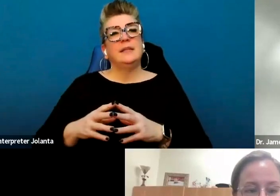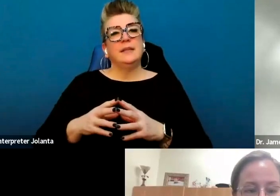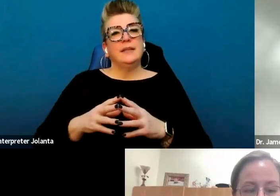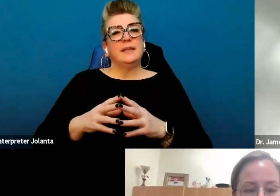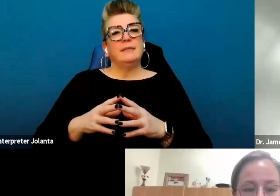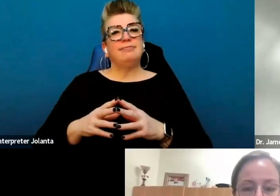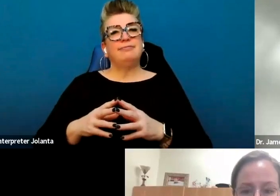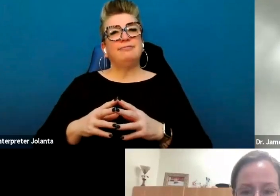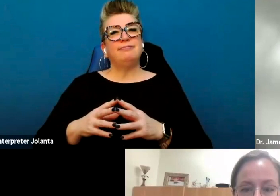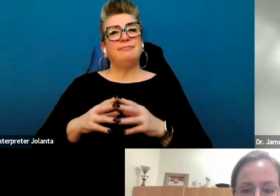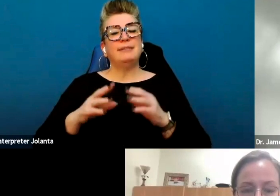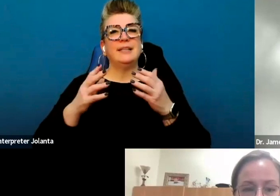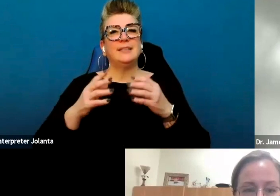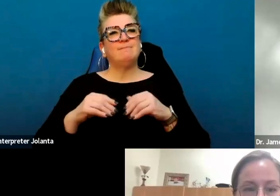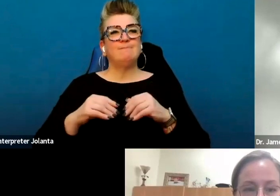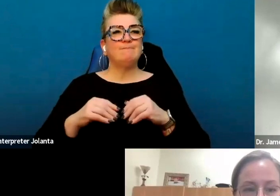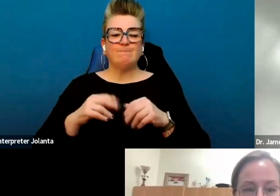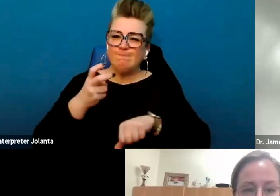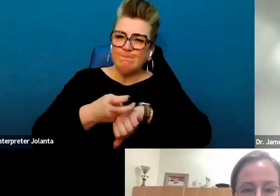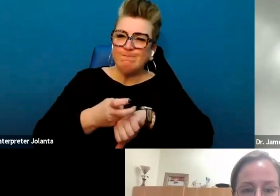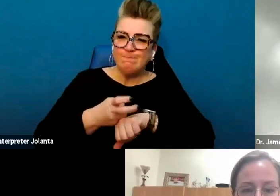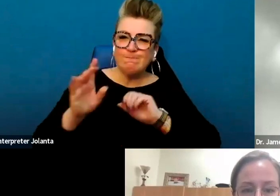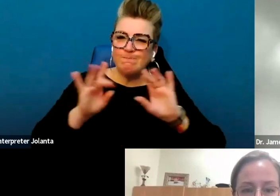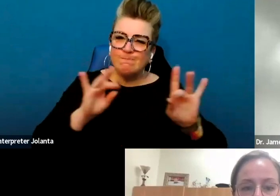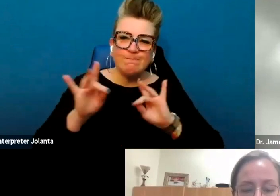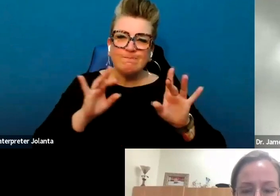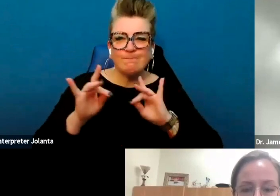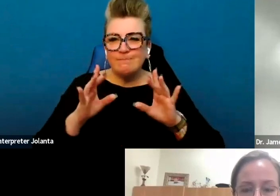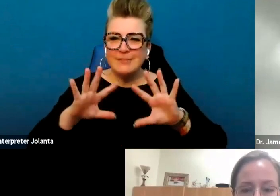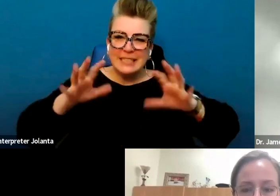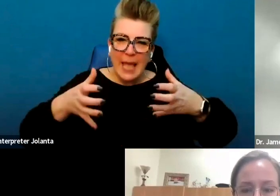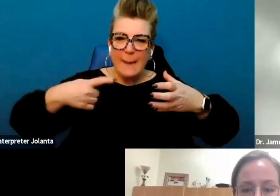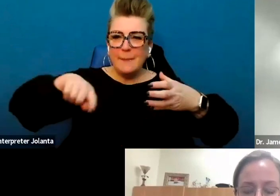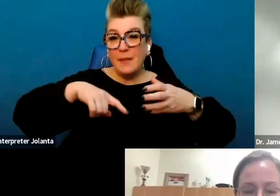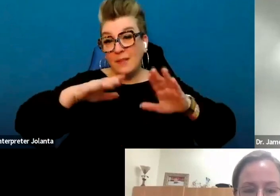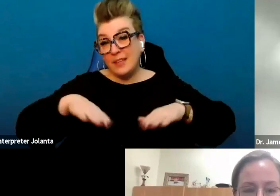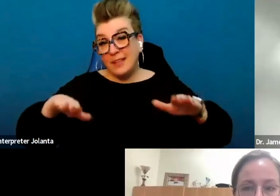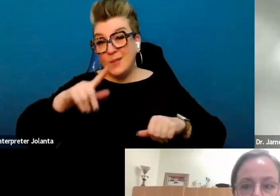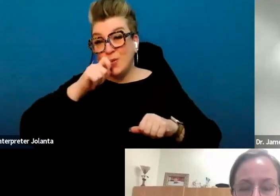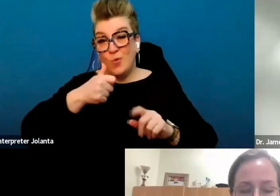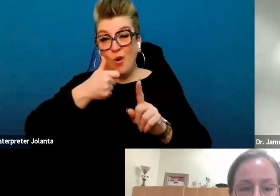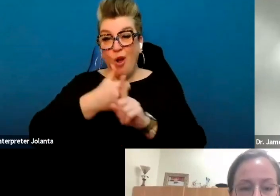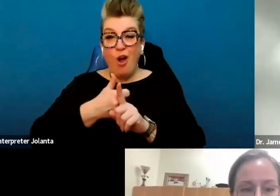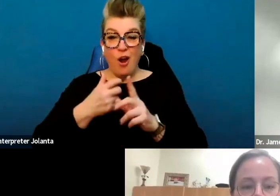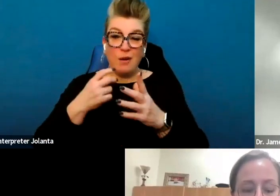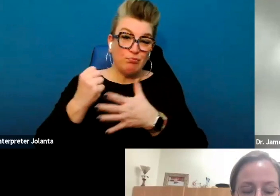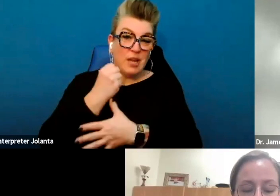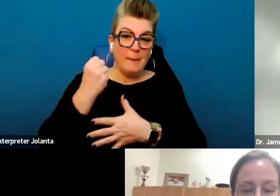to get a sample of kids who are predominantly